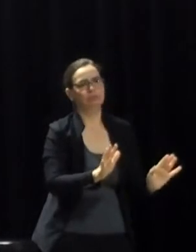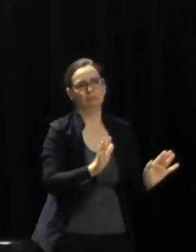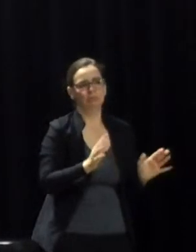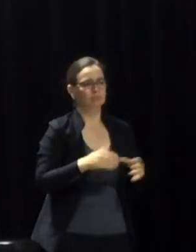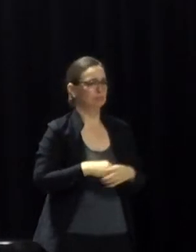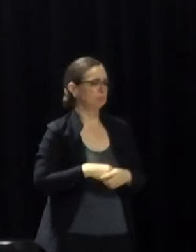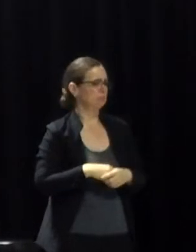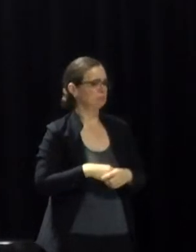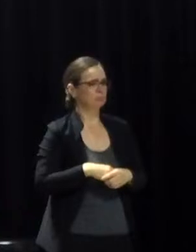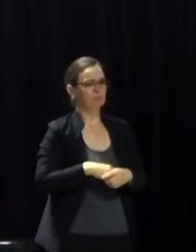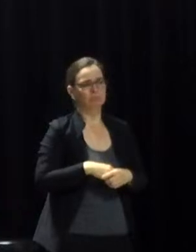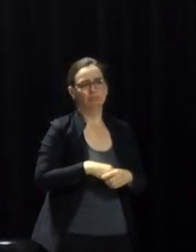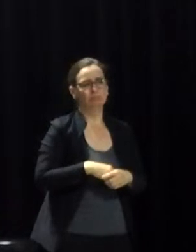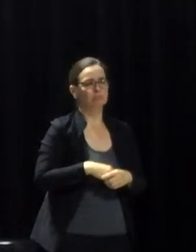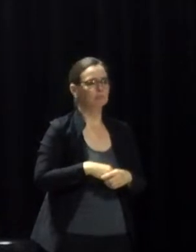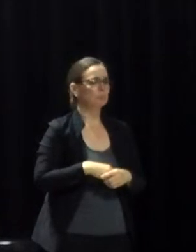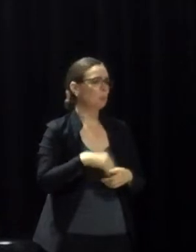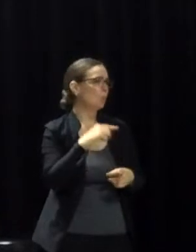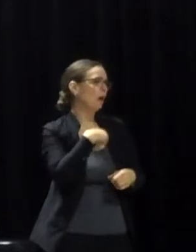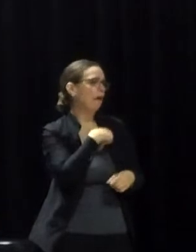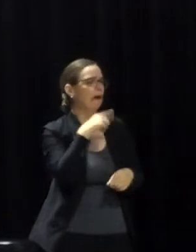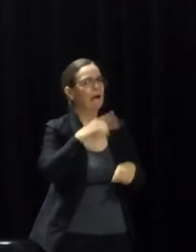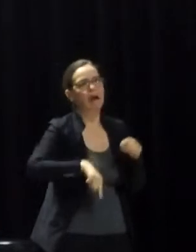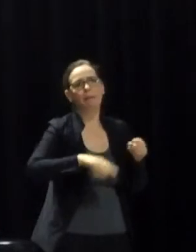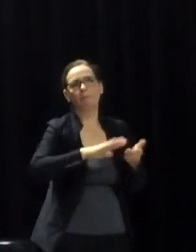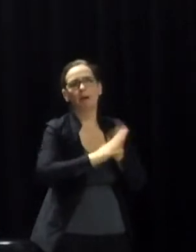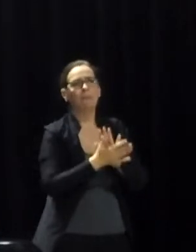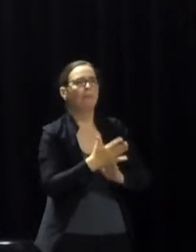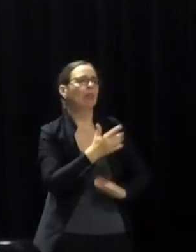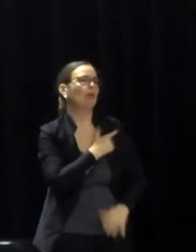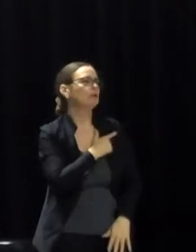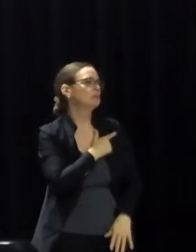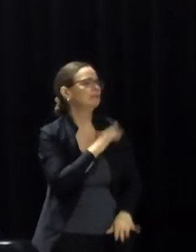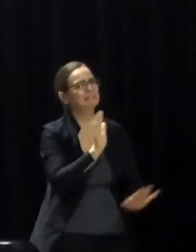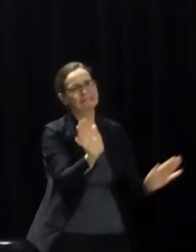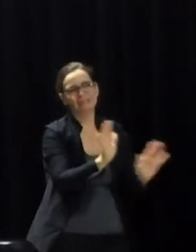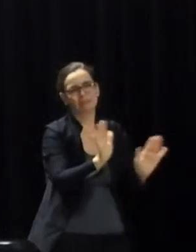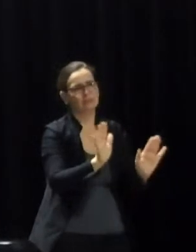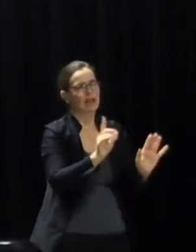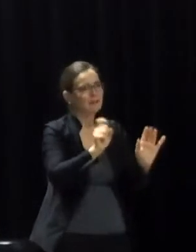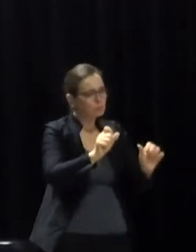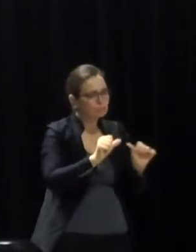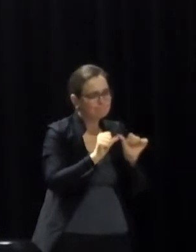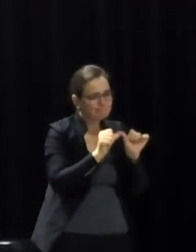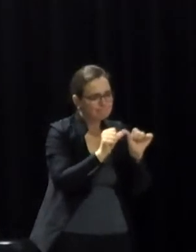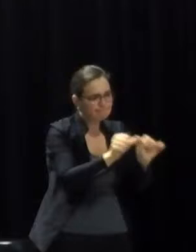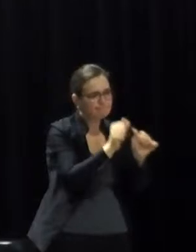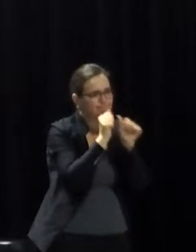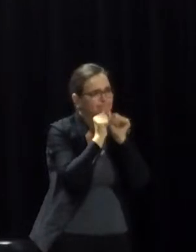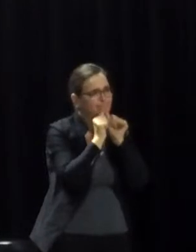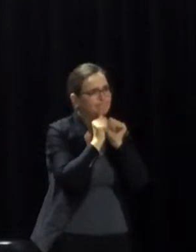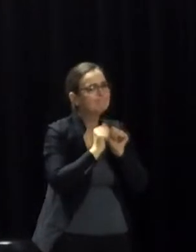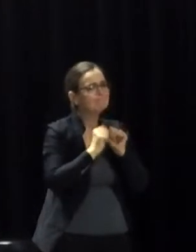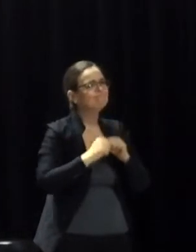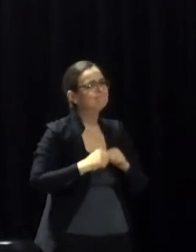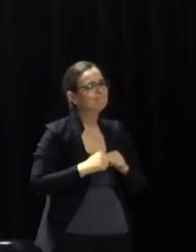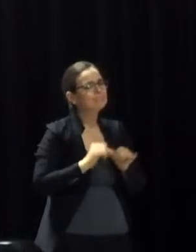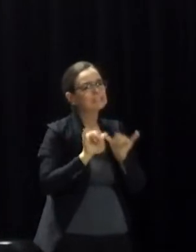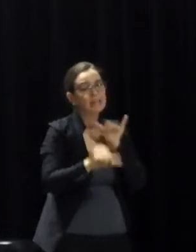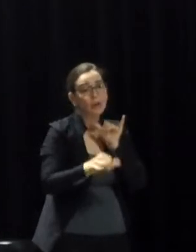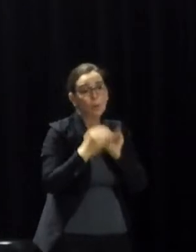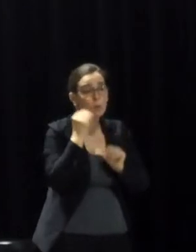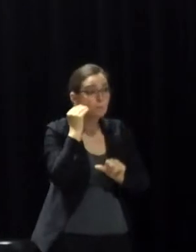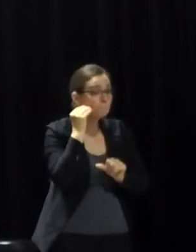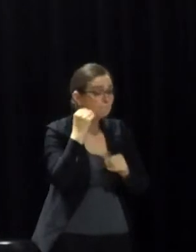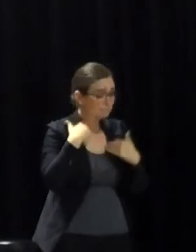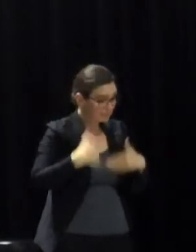sure that we continue to remind that wear your mask, stay home, and if you're sick, don't go to work, and watch out for your friends and